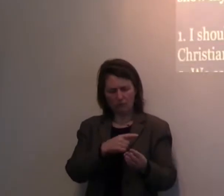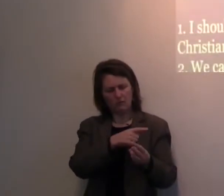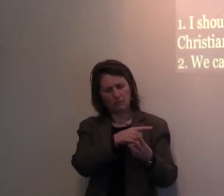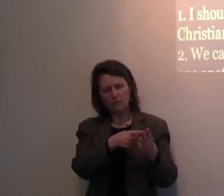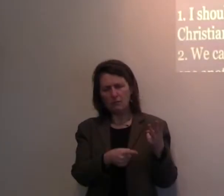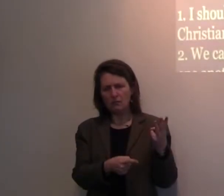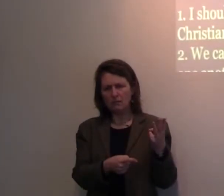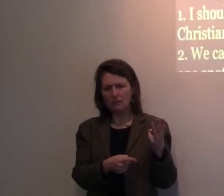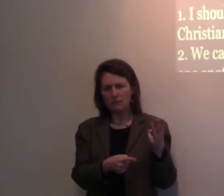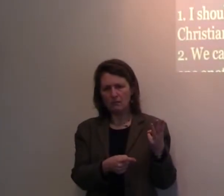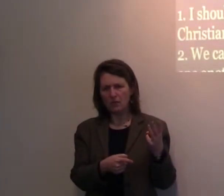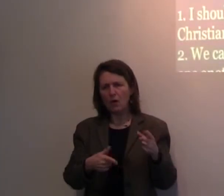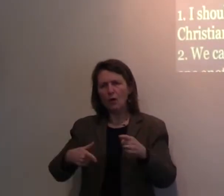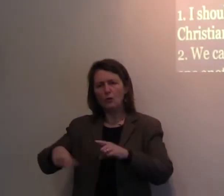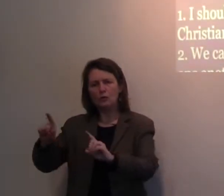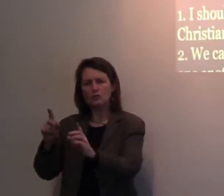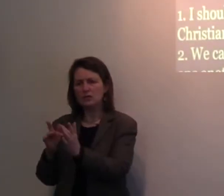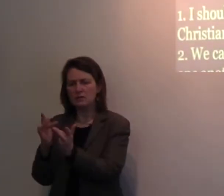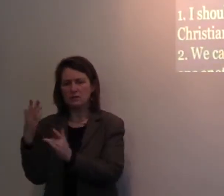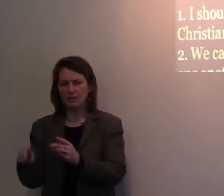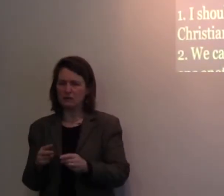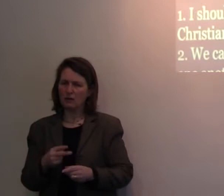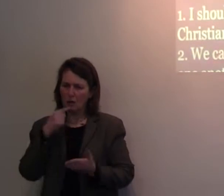The Lord Jesus repeated this command.